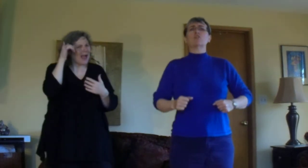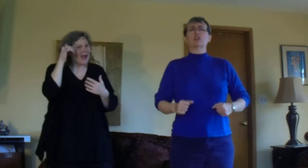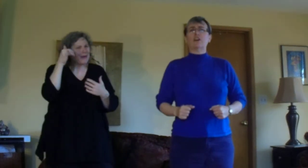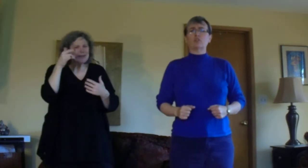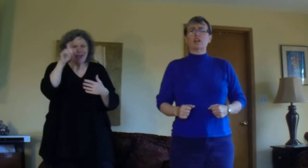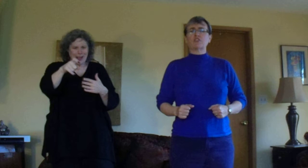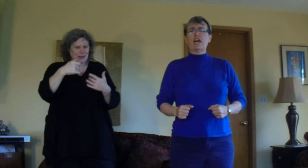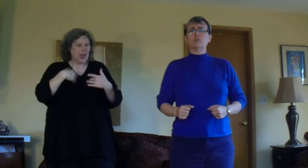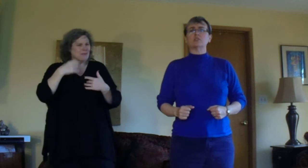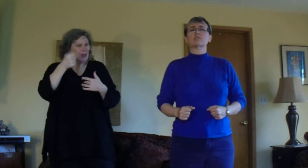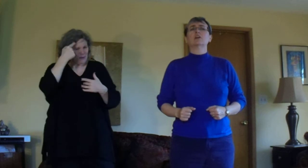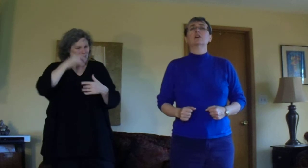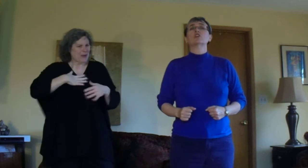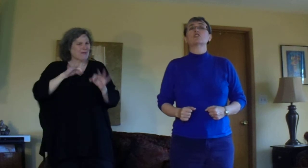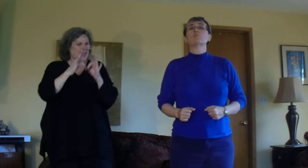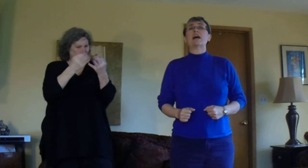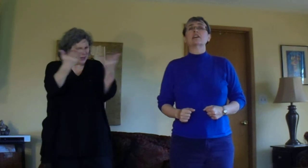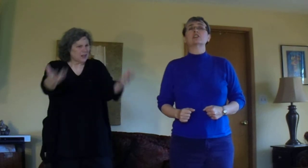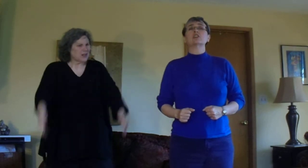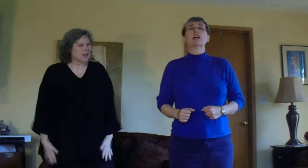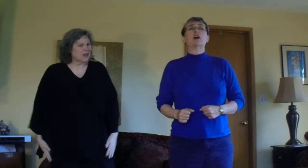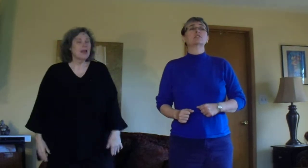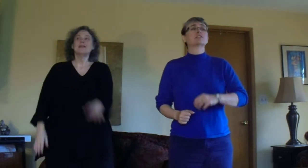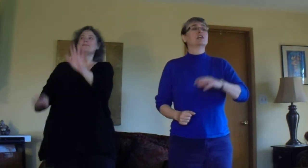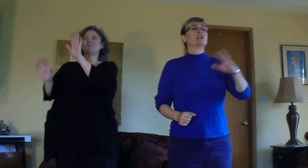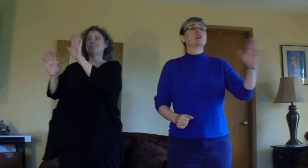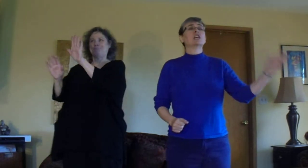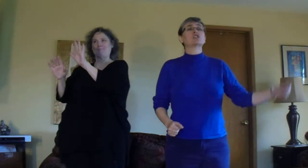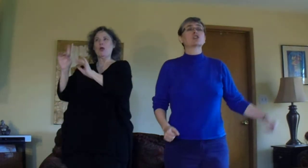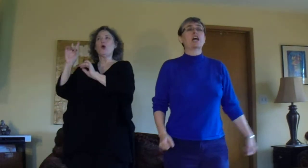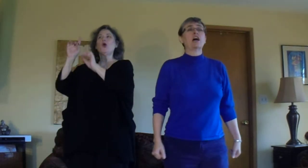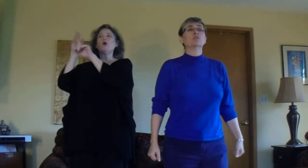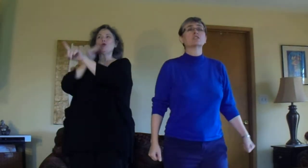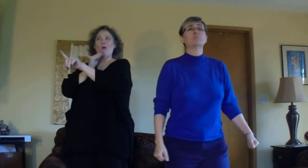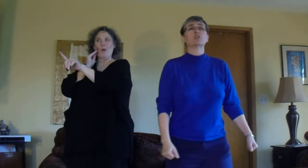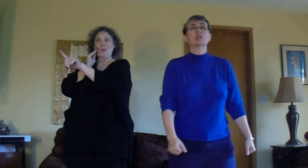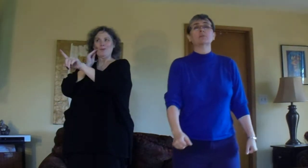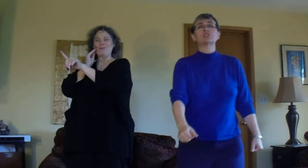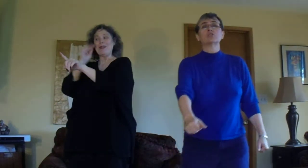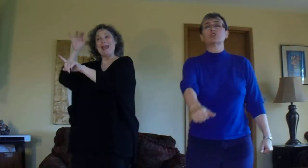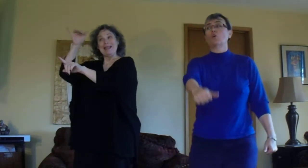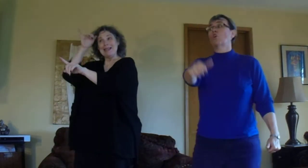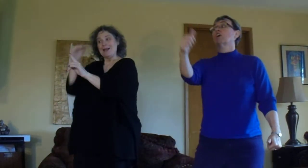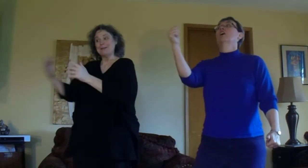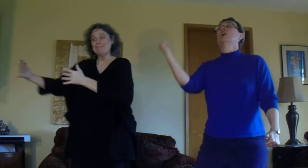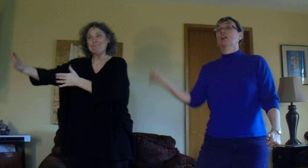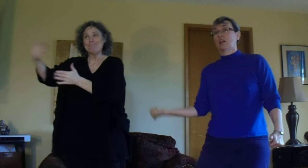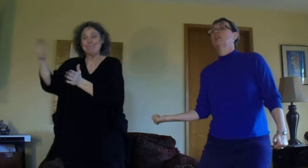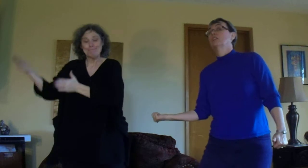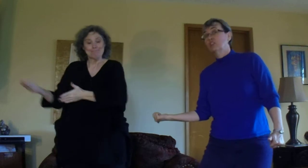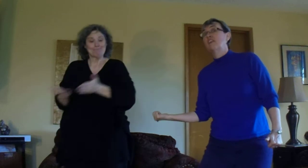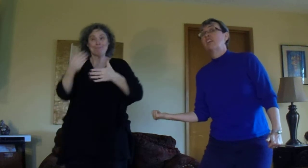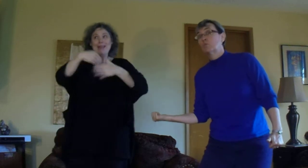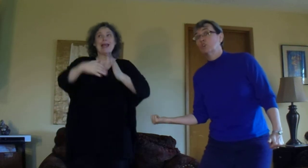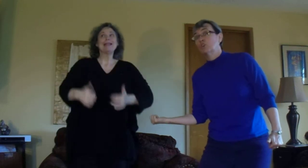if I don't have cows?" "Go back to your house, get your cows, and put them into your living